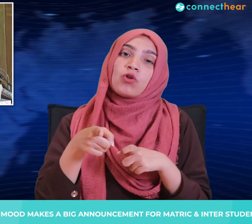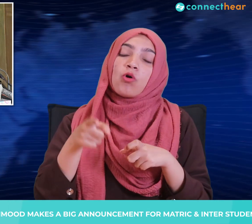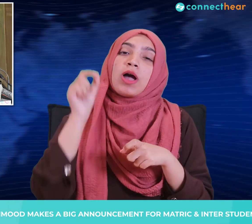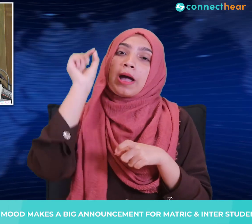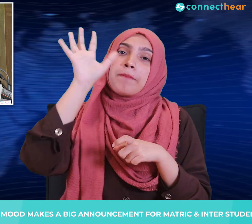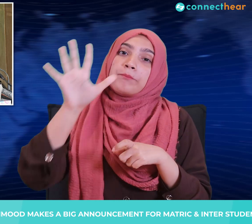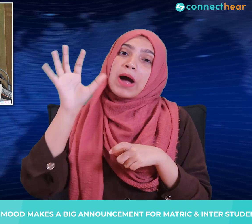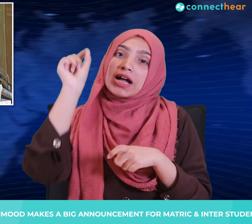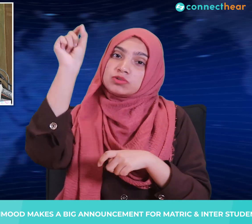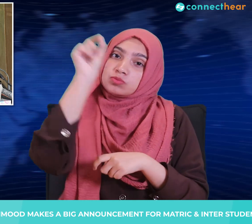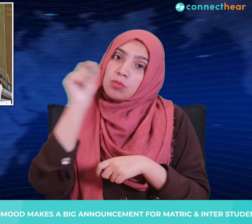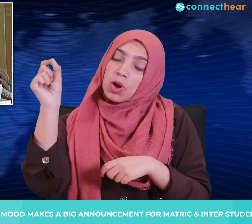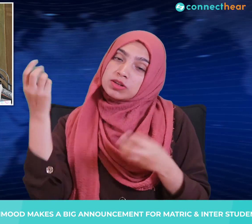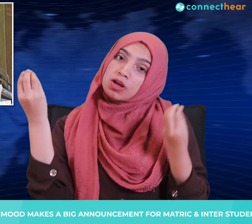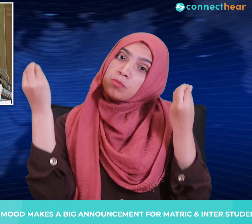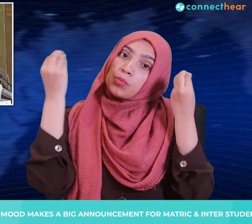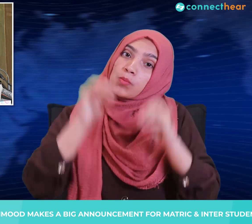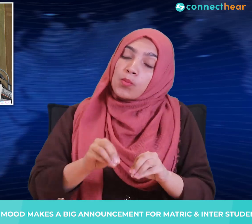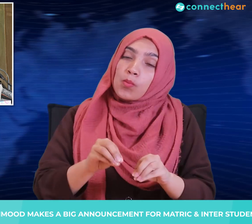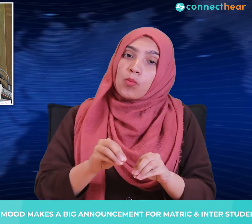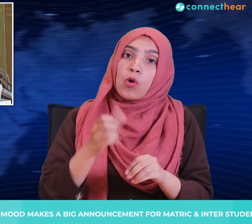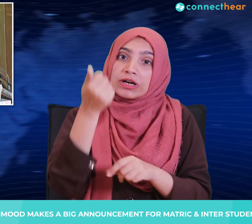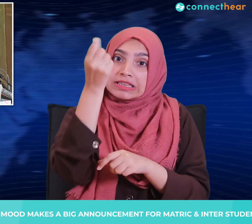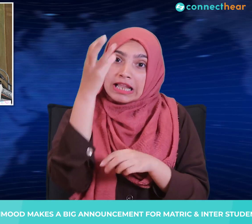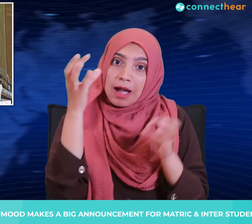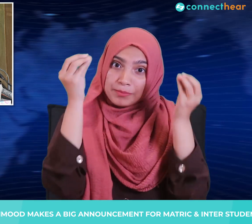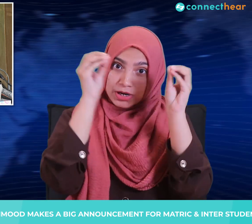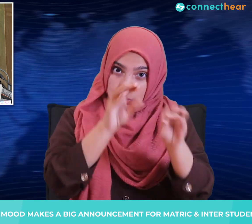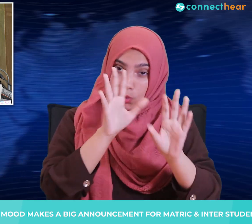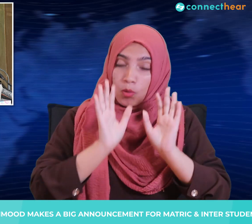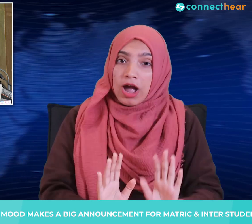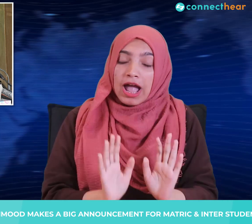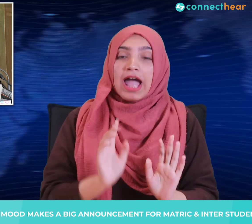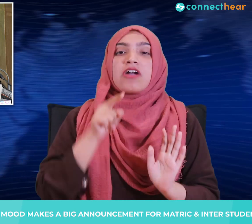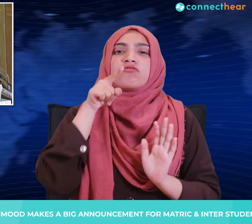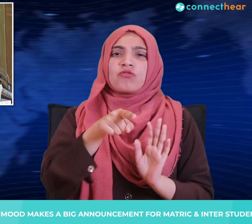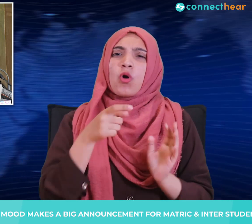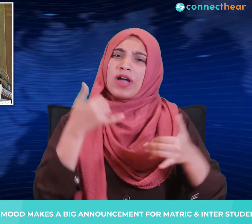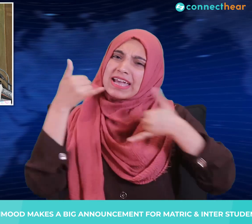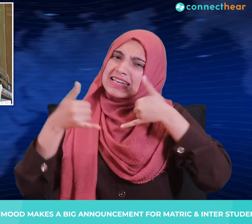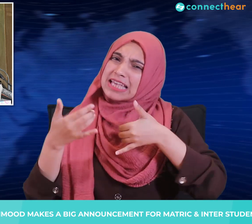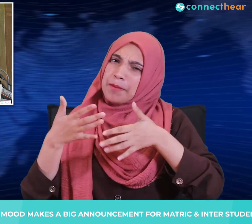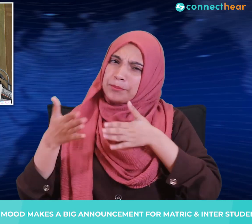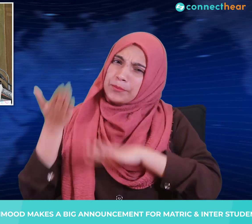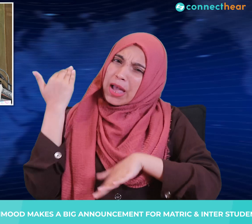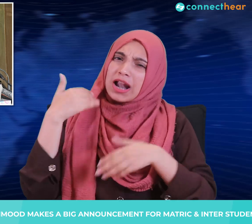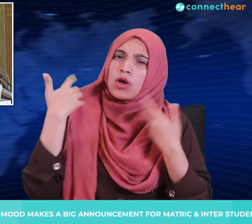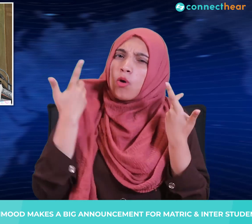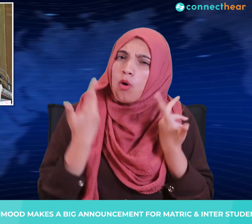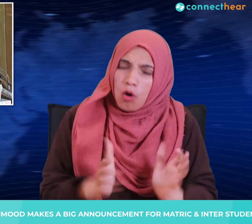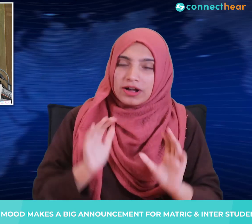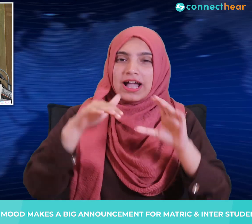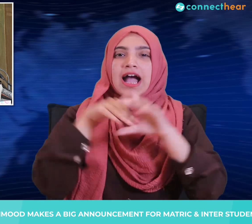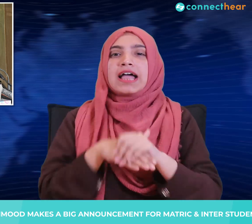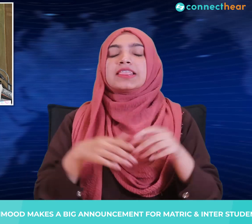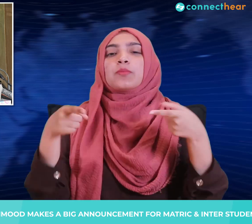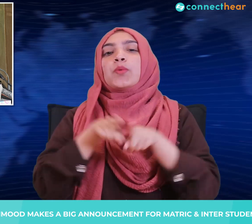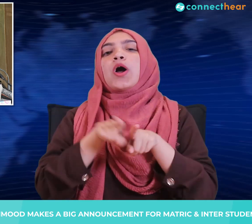compulsory subjects in addition to the marks taken in the exams of elective subjects, Federal Education Ministry has